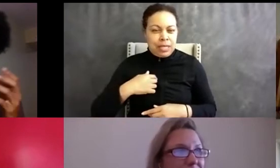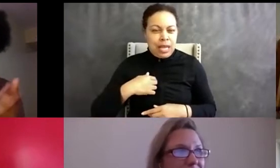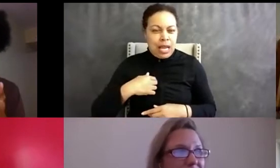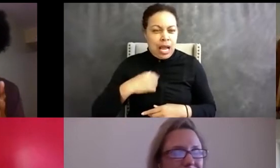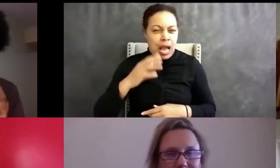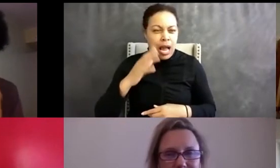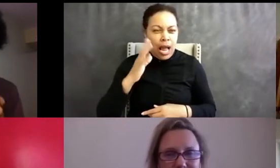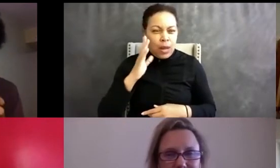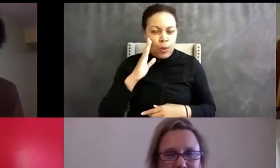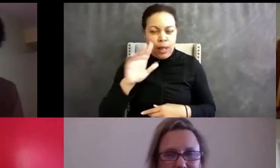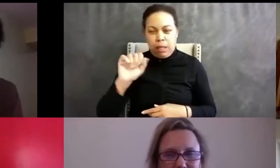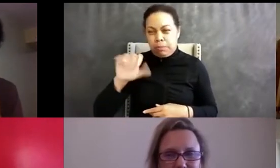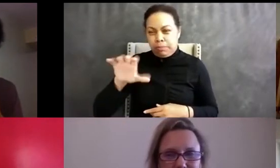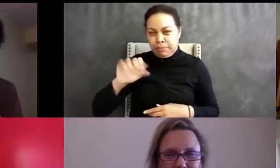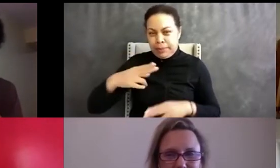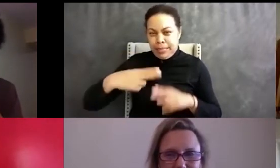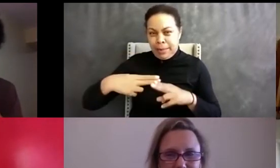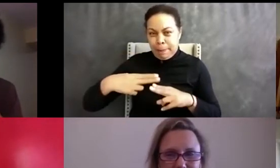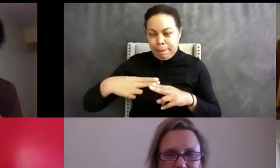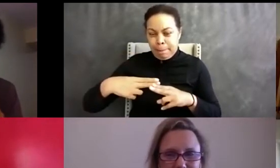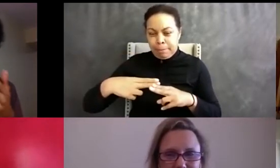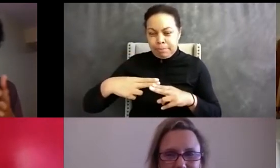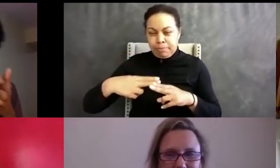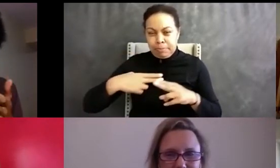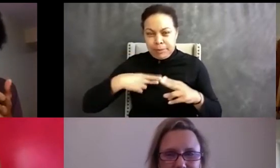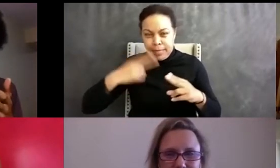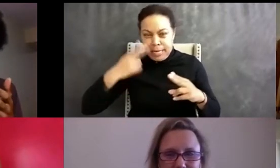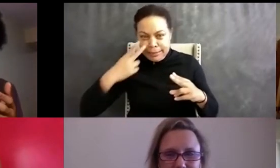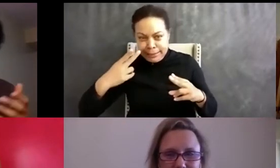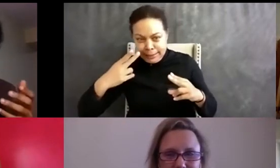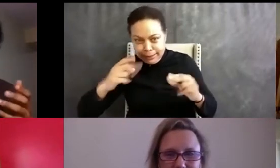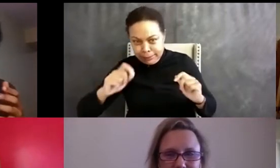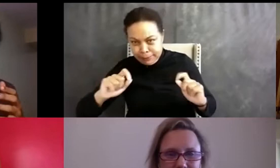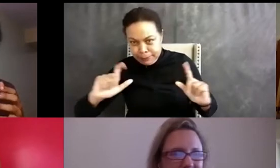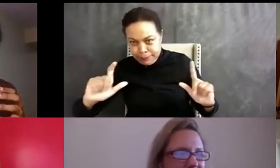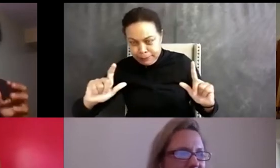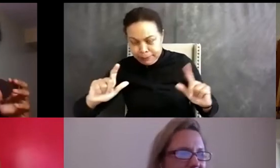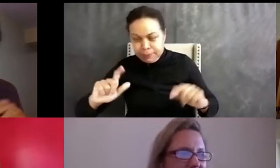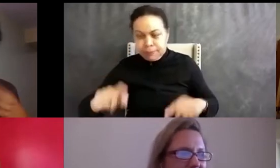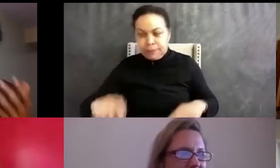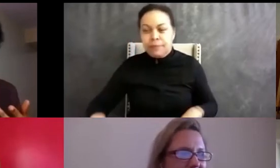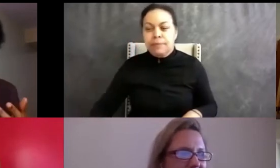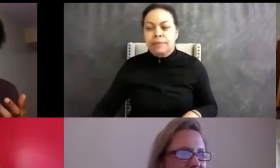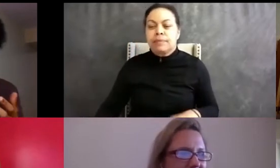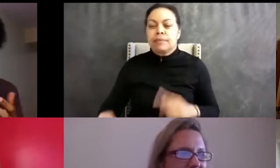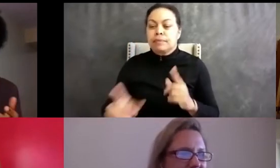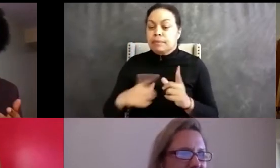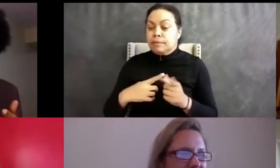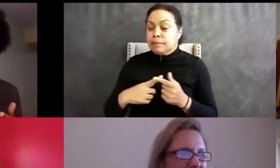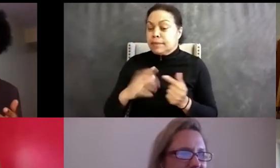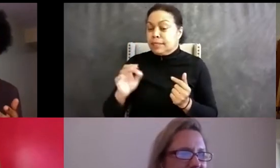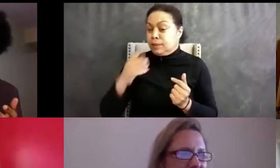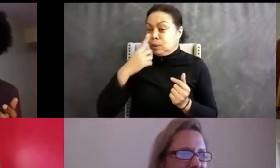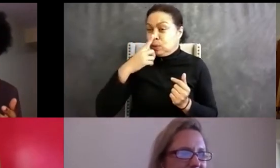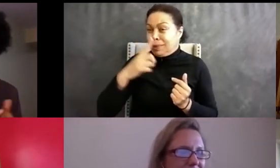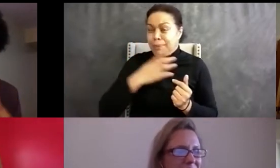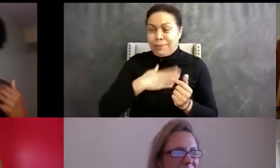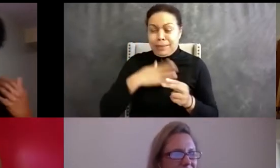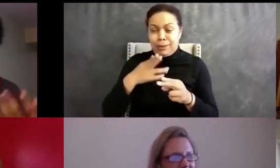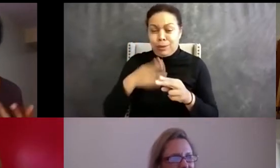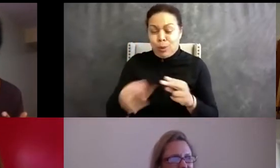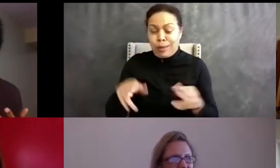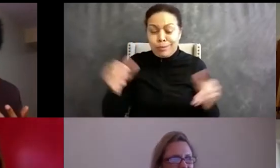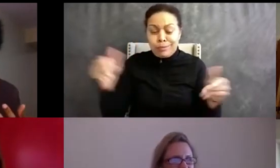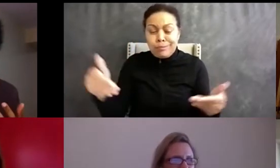point, I will say the name on your Zoom chat. And if you can just quickly introduce yourself with